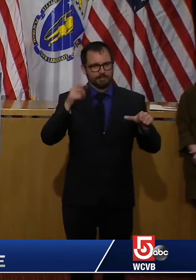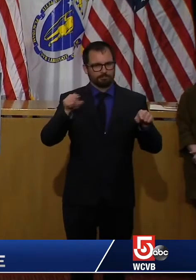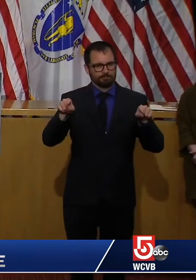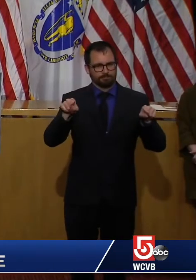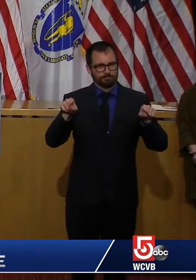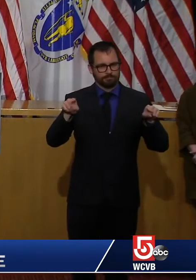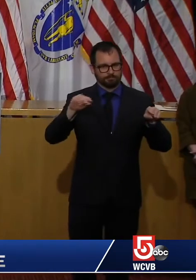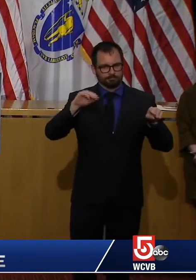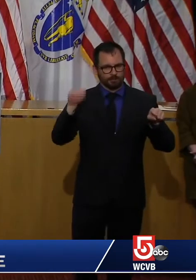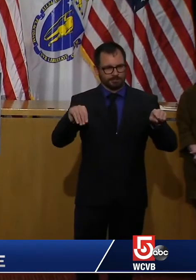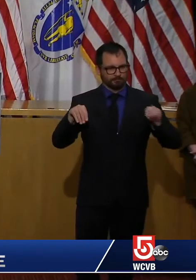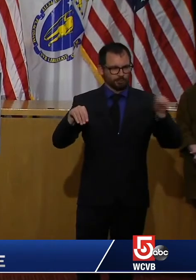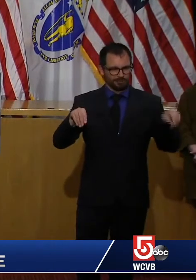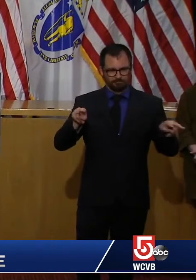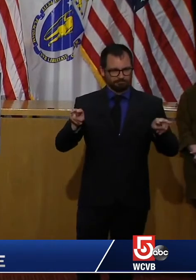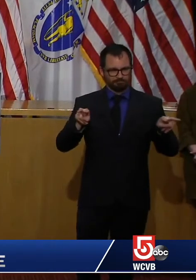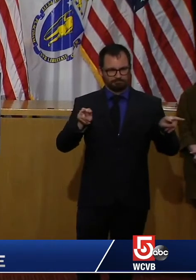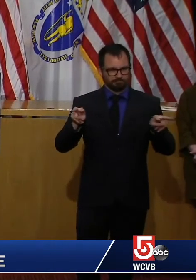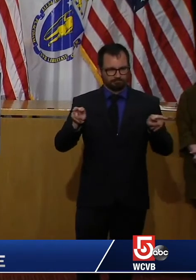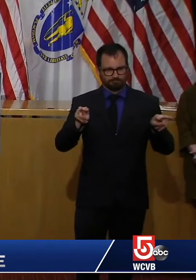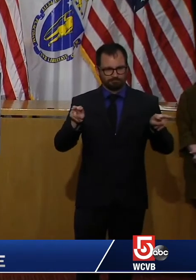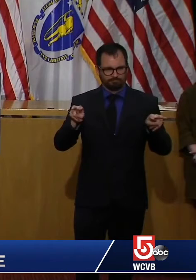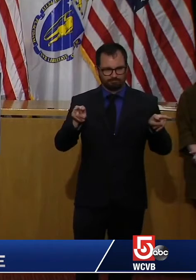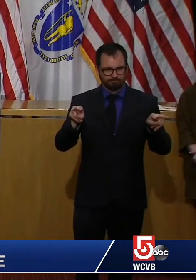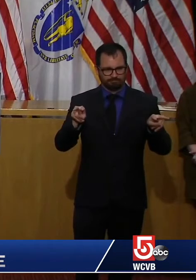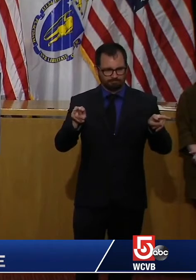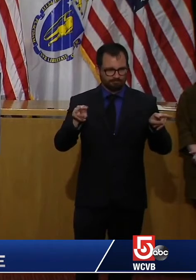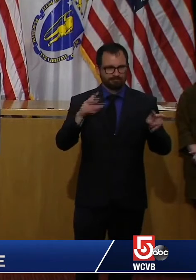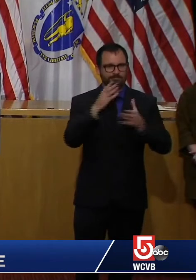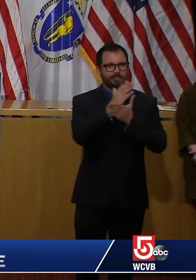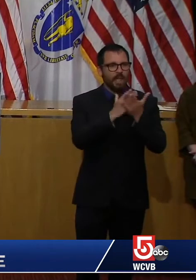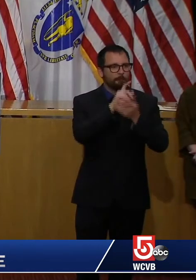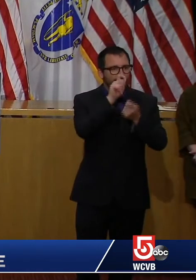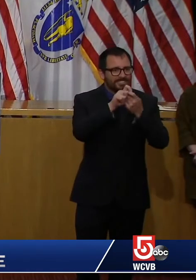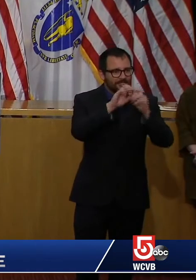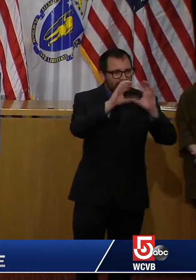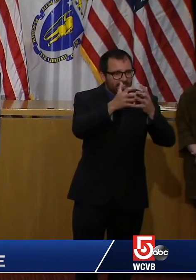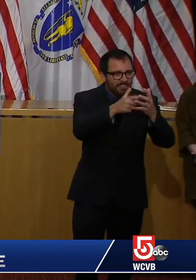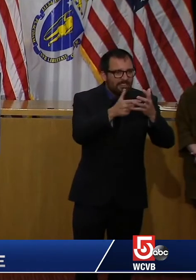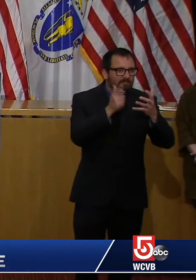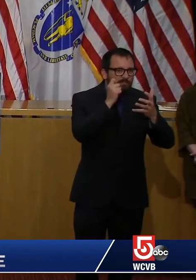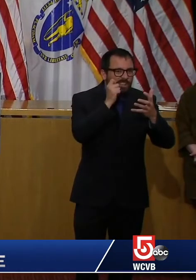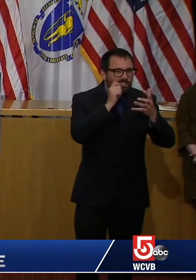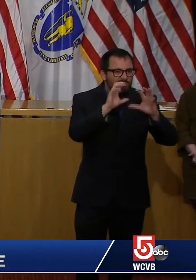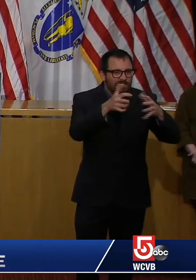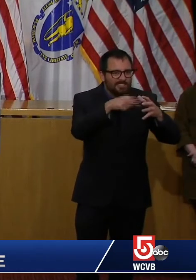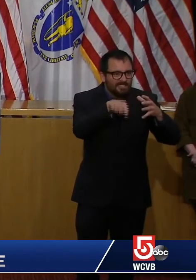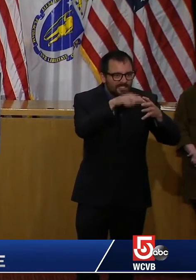Positive cases versus deaths. Have you noticed that? And what could explain that?